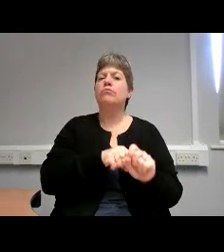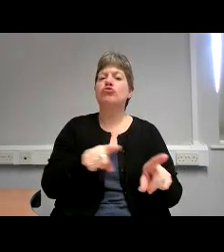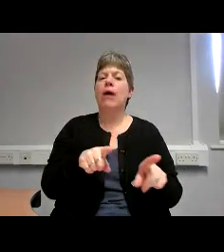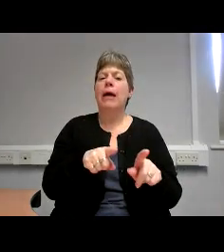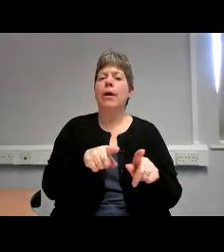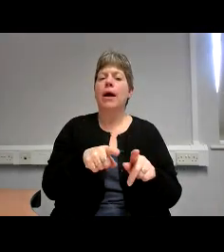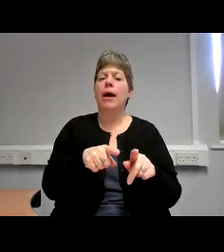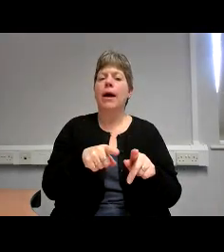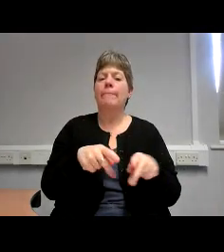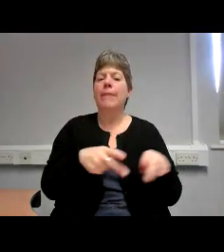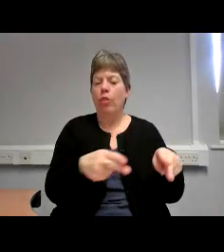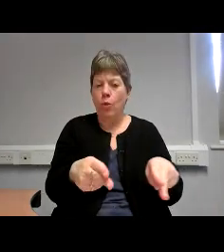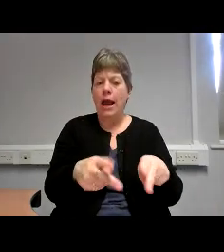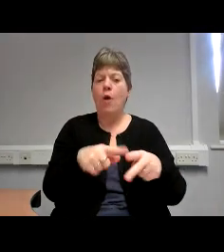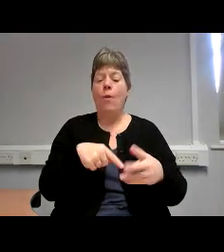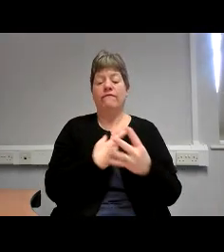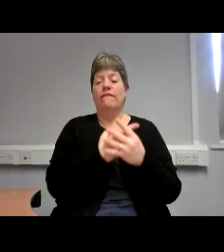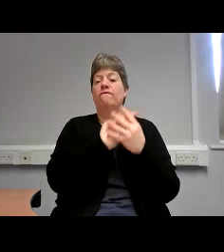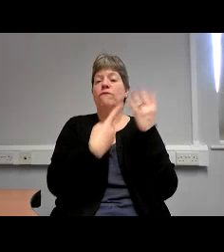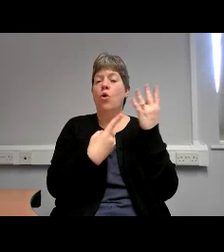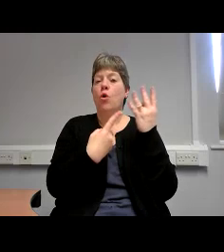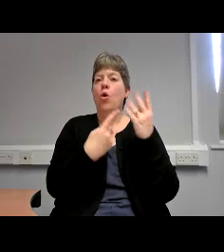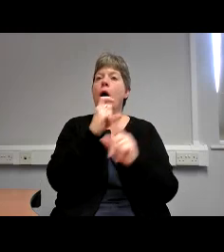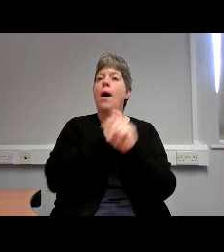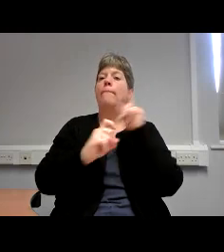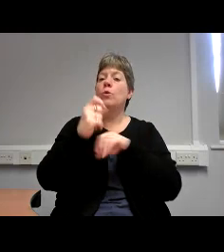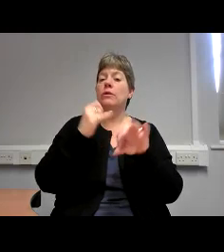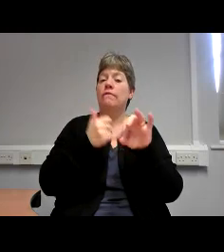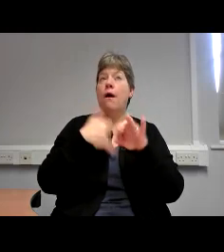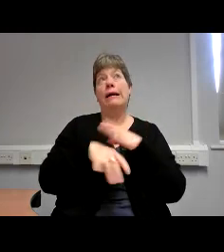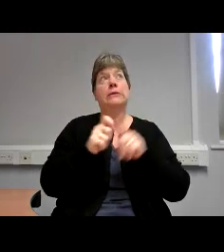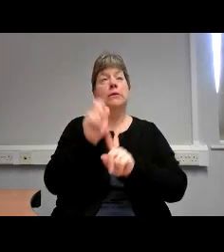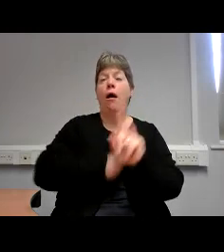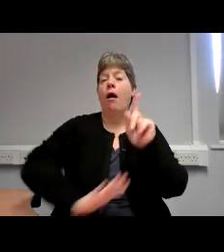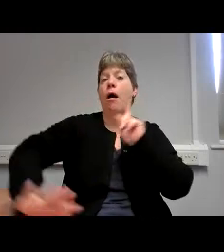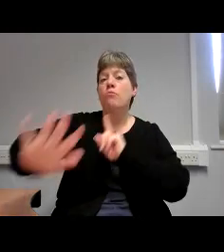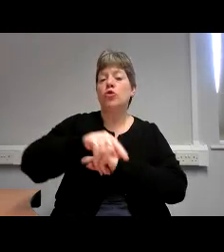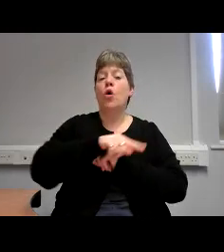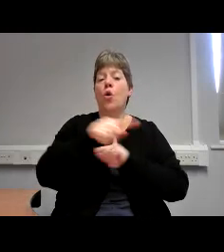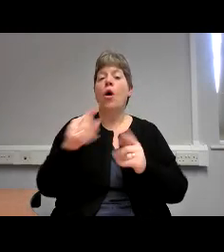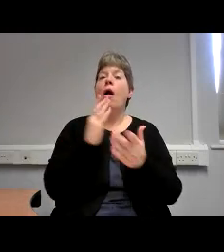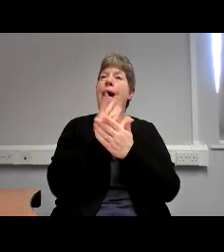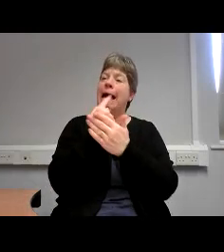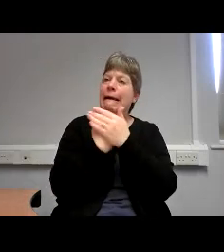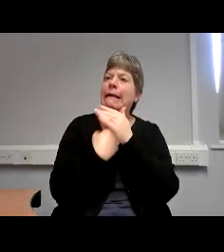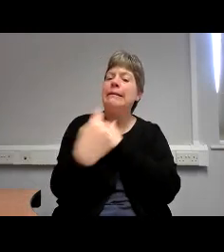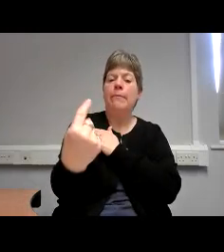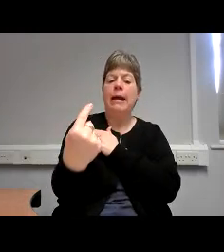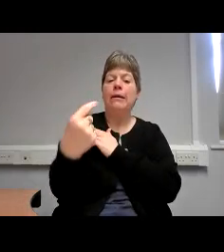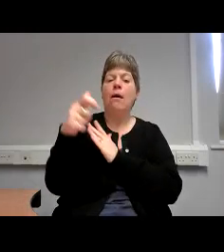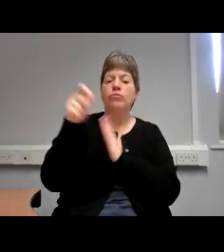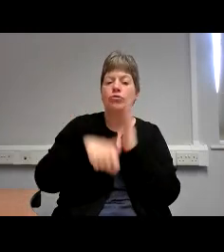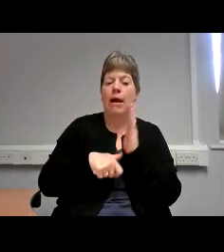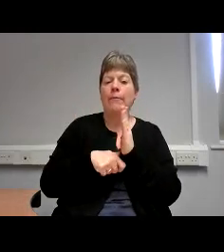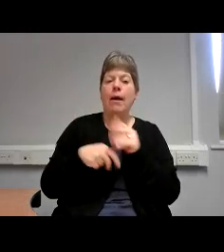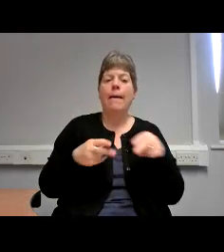So we've got 4 community pharmacies in Derbyshire that are our independent prescriber pathfinder